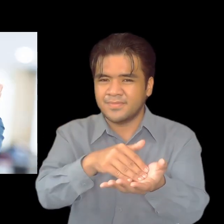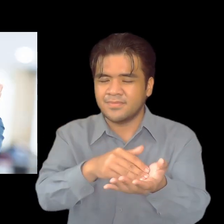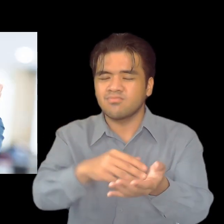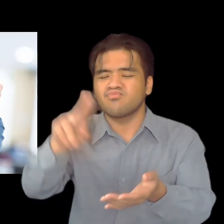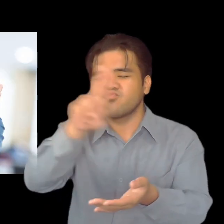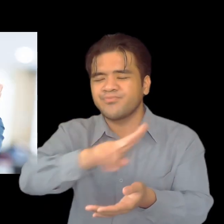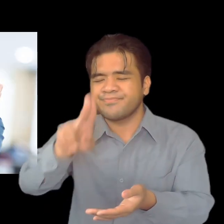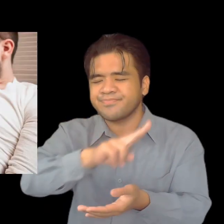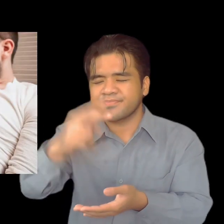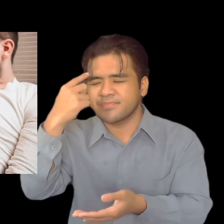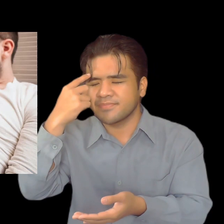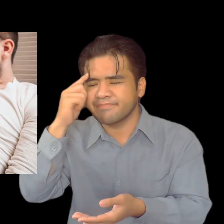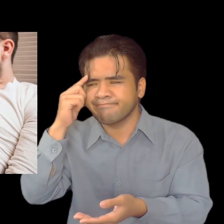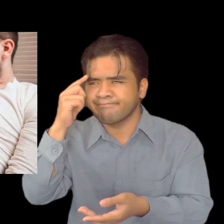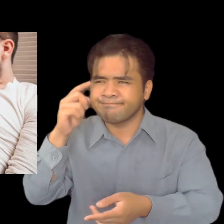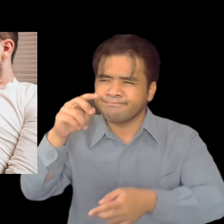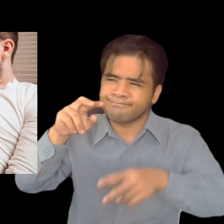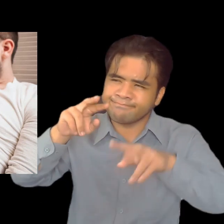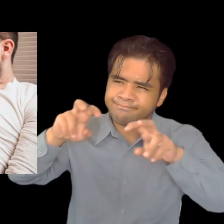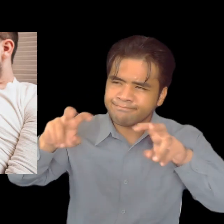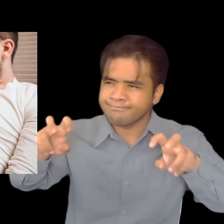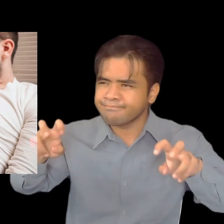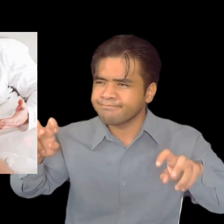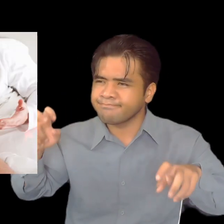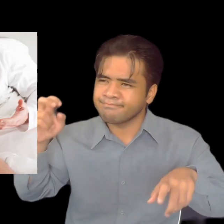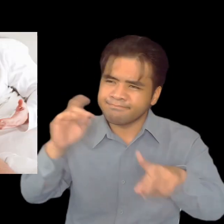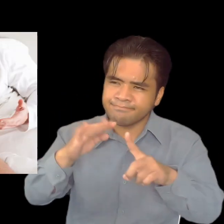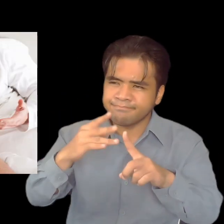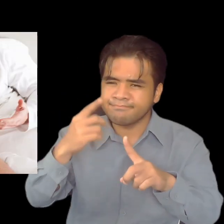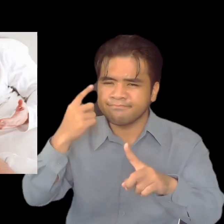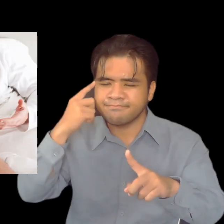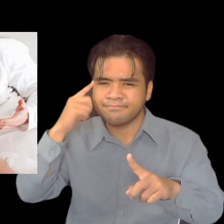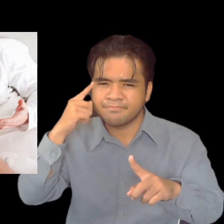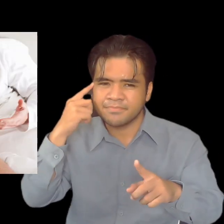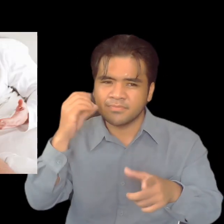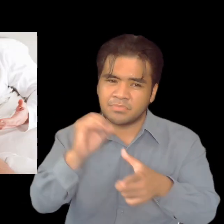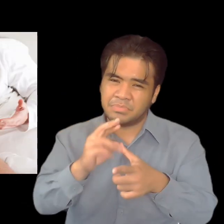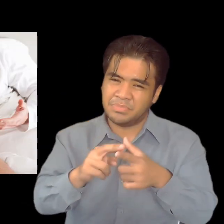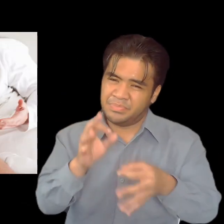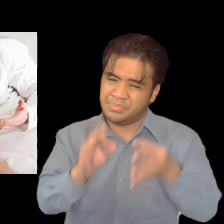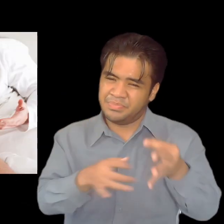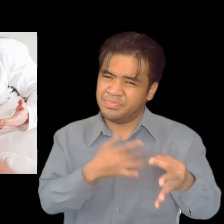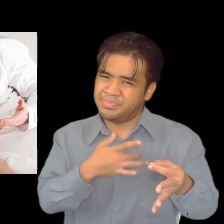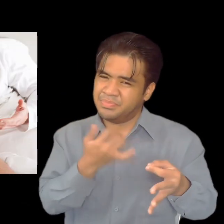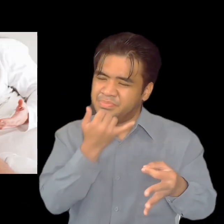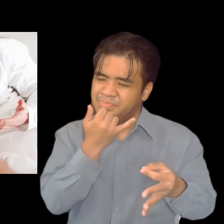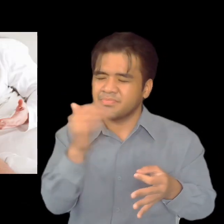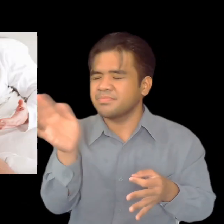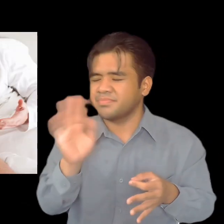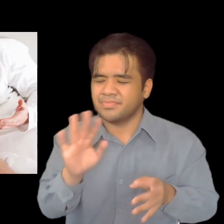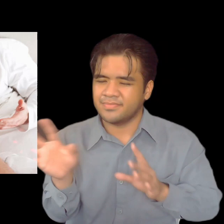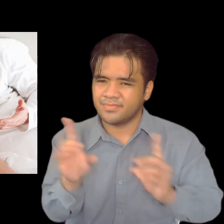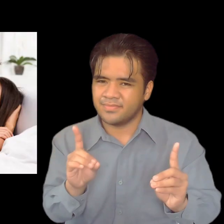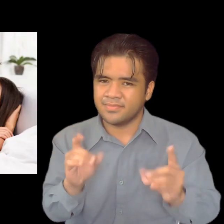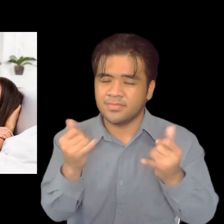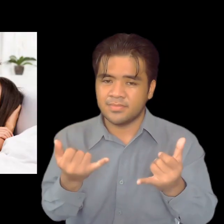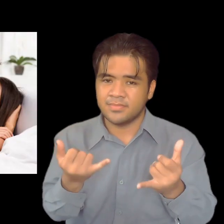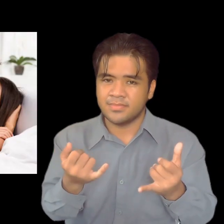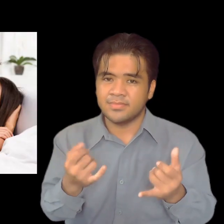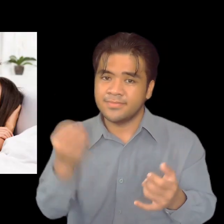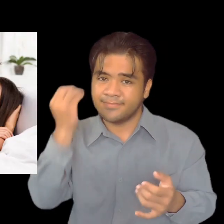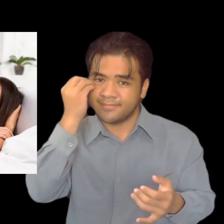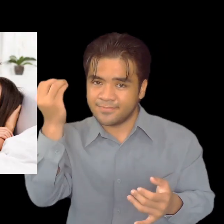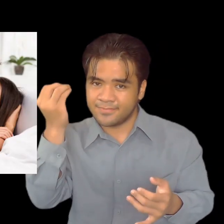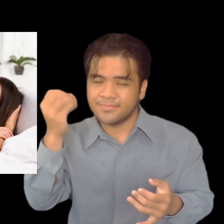seems to be too extreme, so again use discernment and do not do anything that is against your conscience. Now,